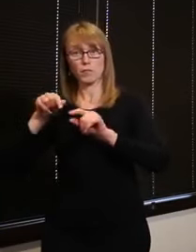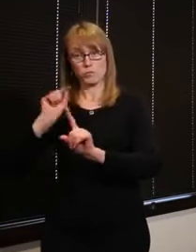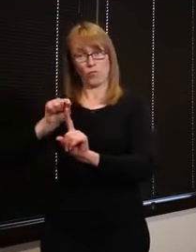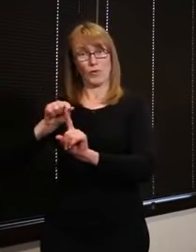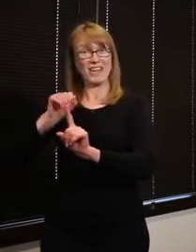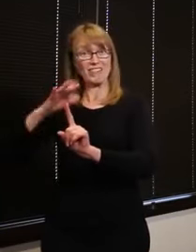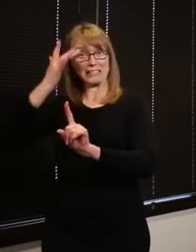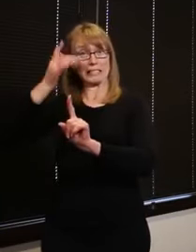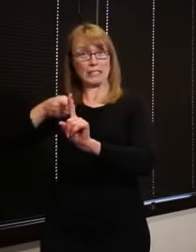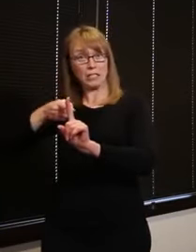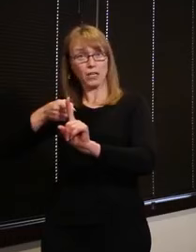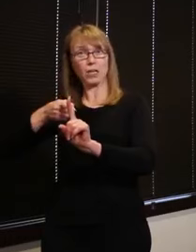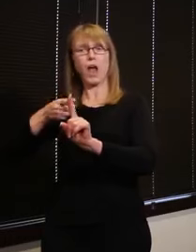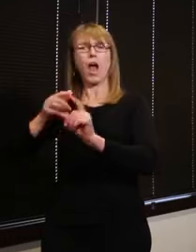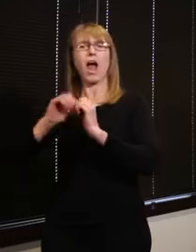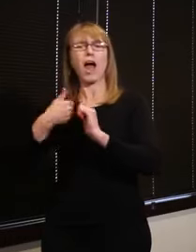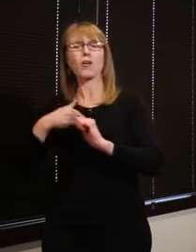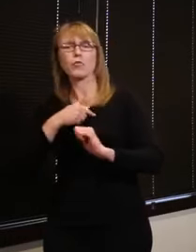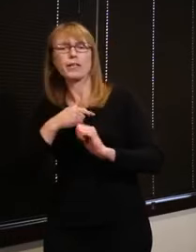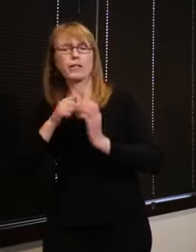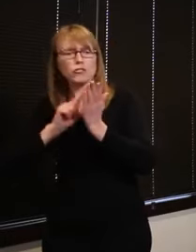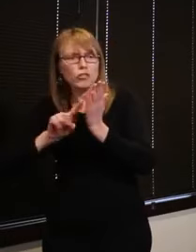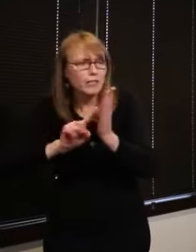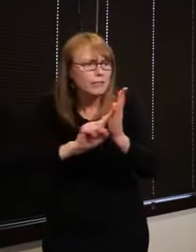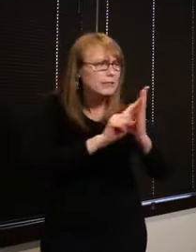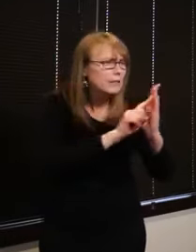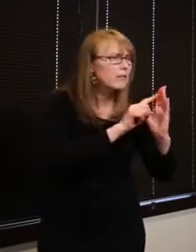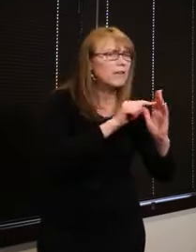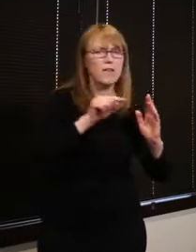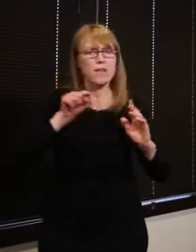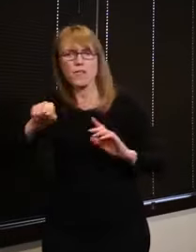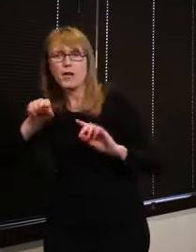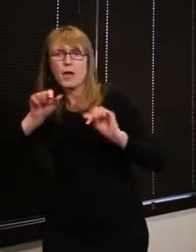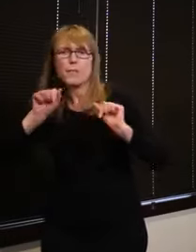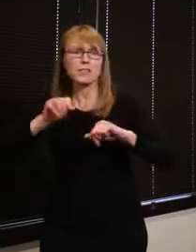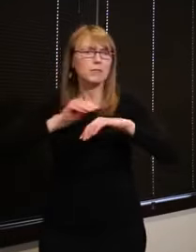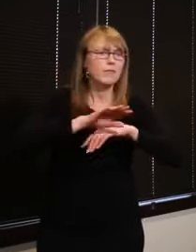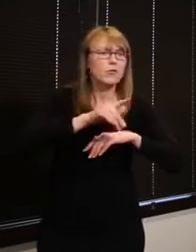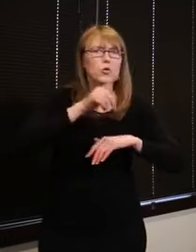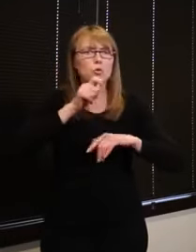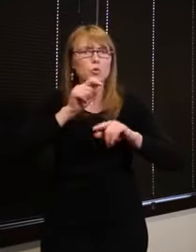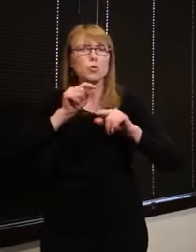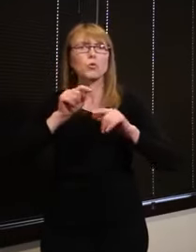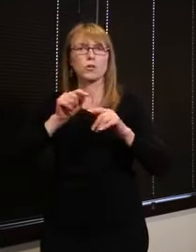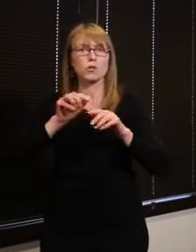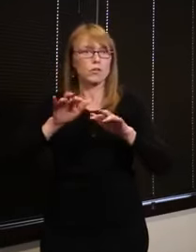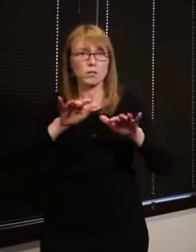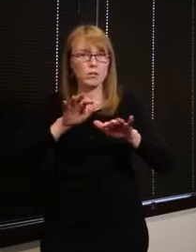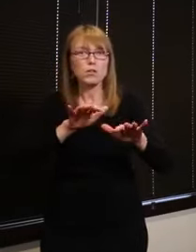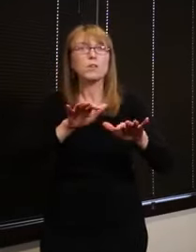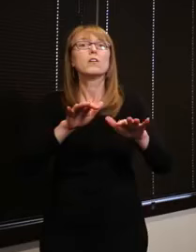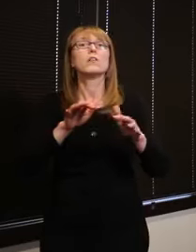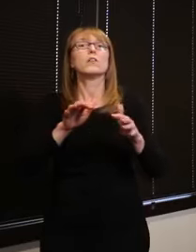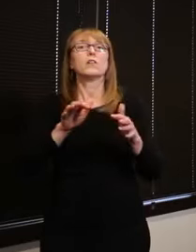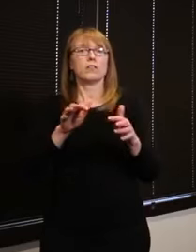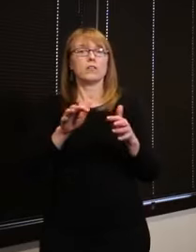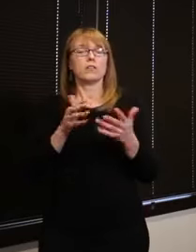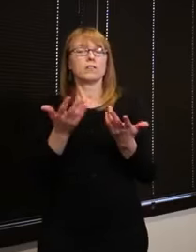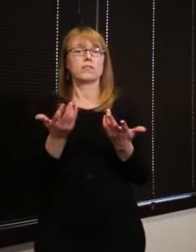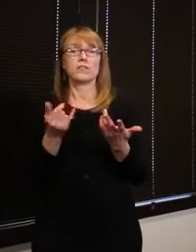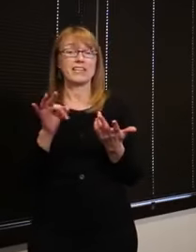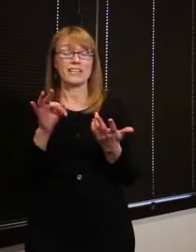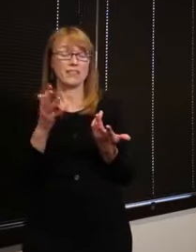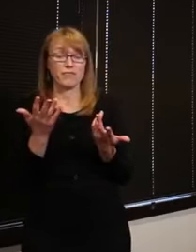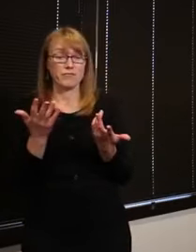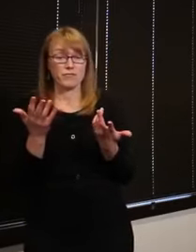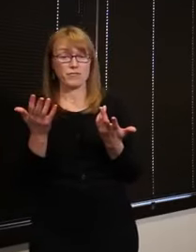transmission. And so unless you have those systems in place in order to decrease transmission, it doesn't matter